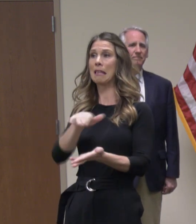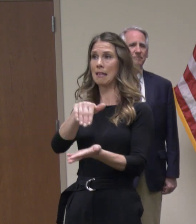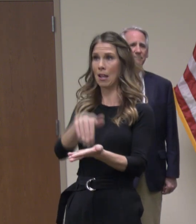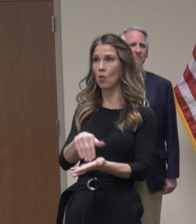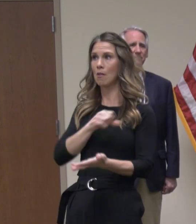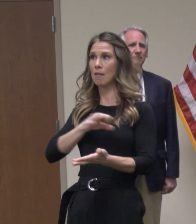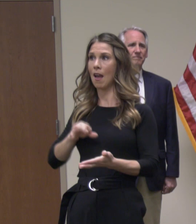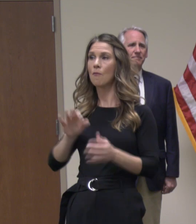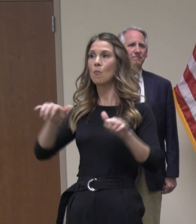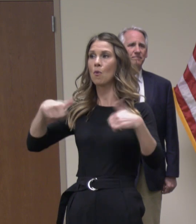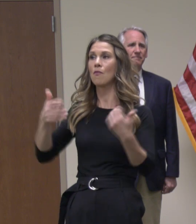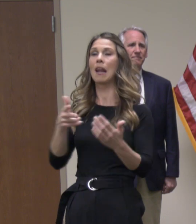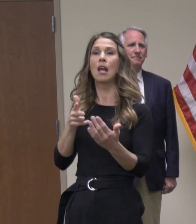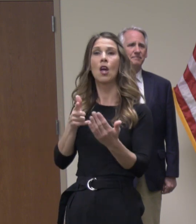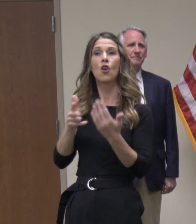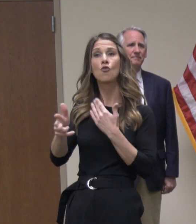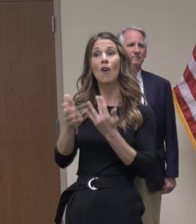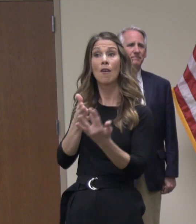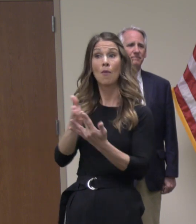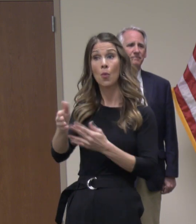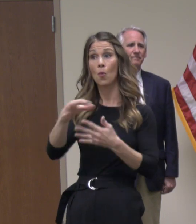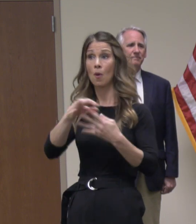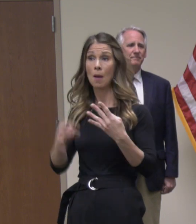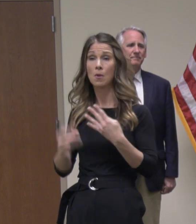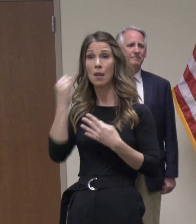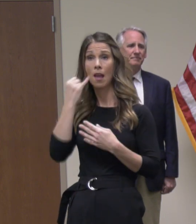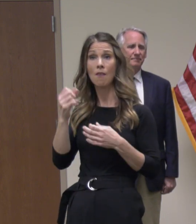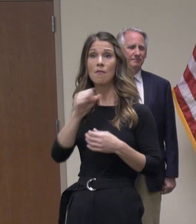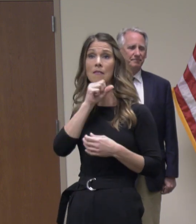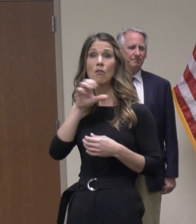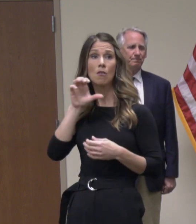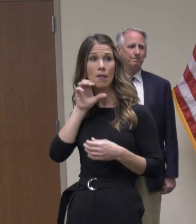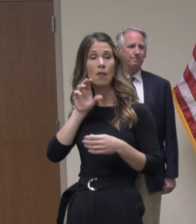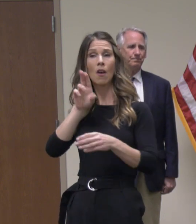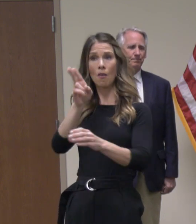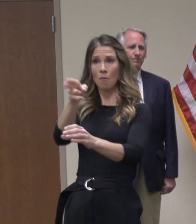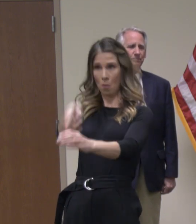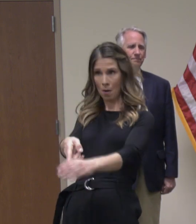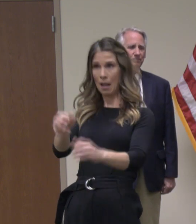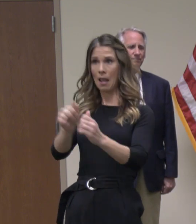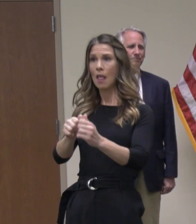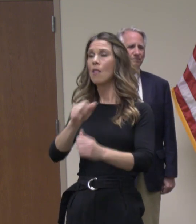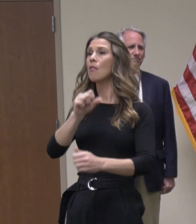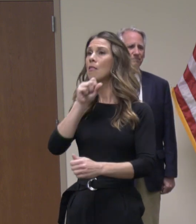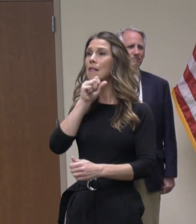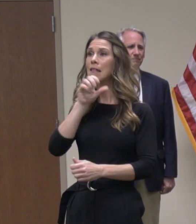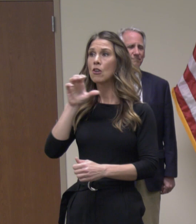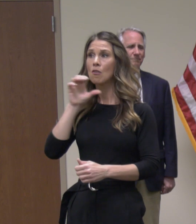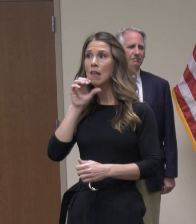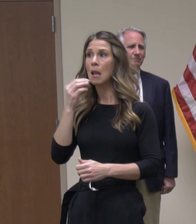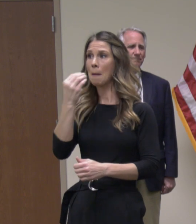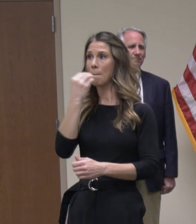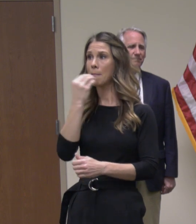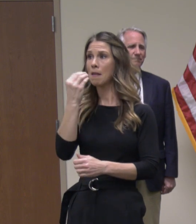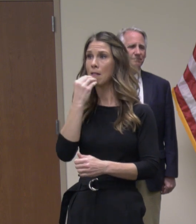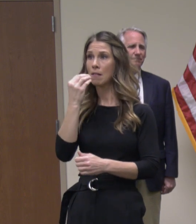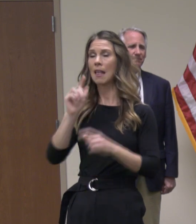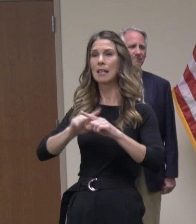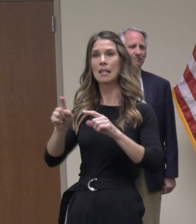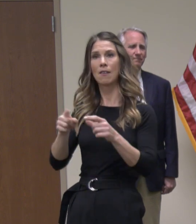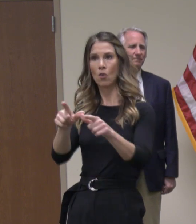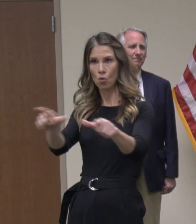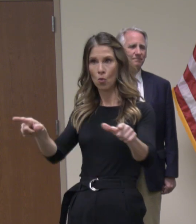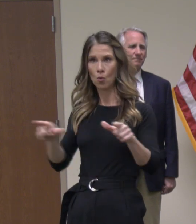for customers who participate in the Congregate Meals program at the facility on College Road and at the satellite site in Castle